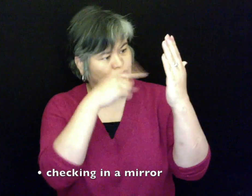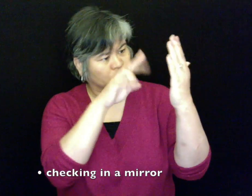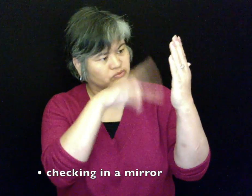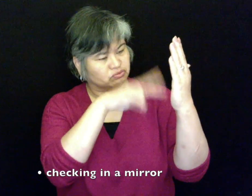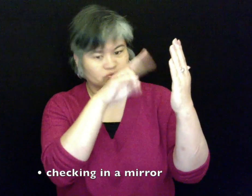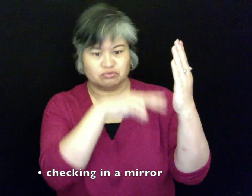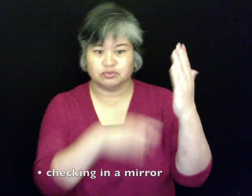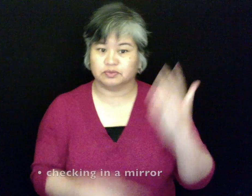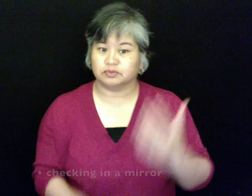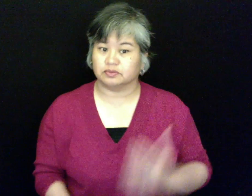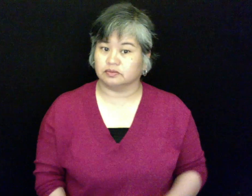Checking in the mirror.